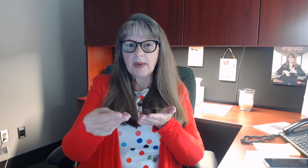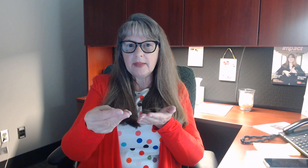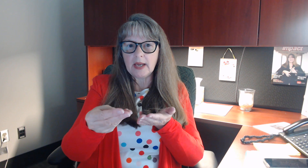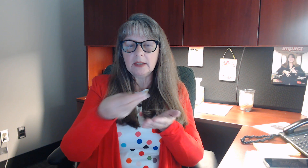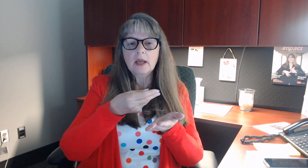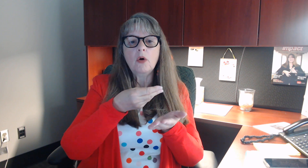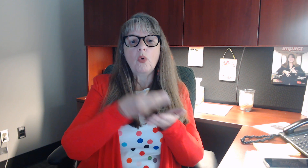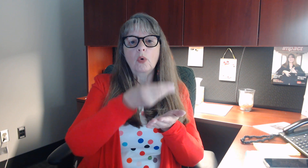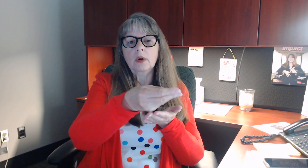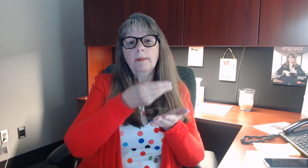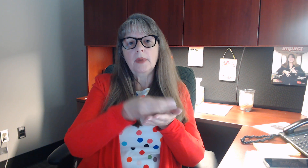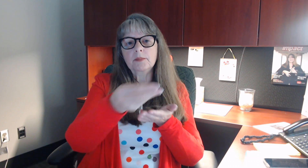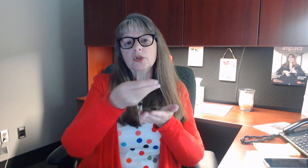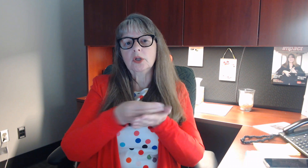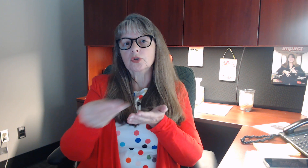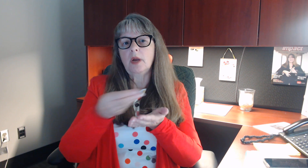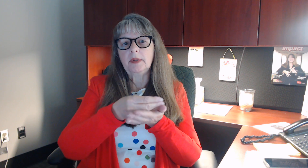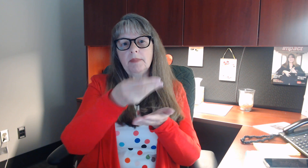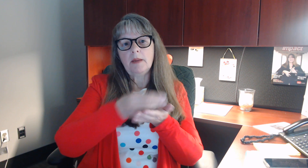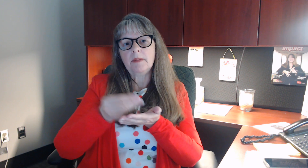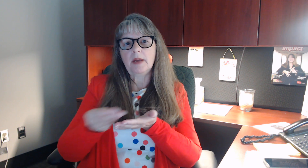that, or I'm just going to go shopping, buy.